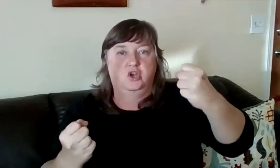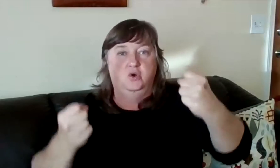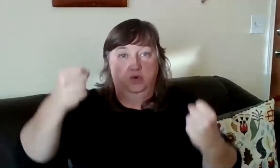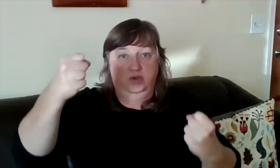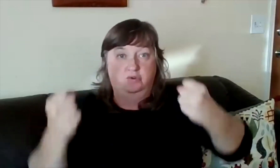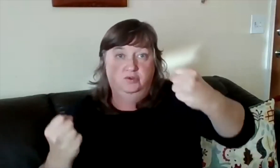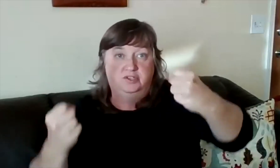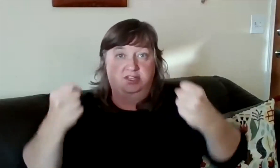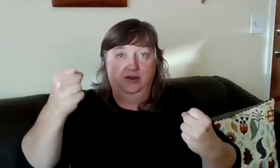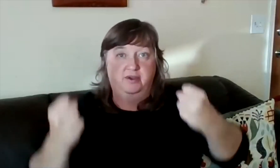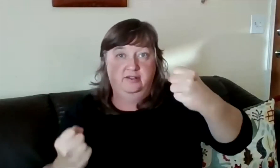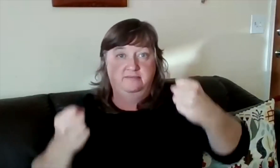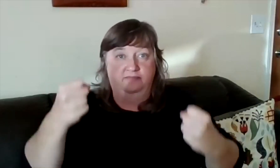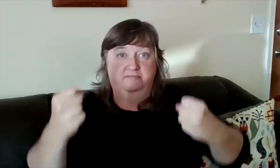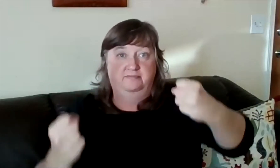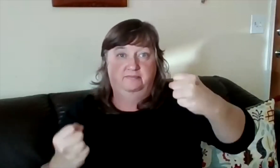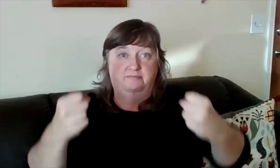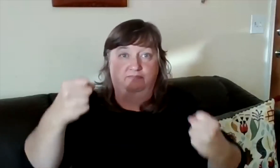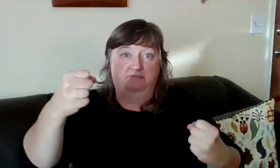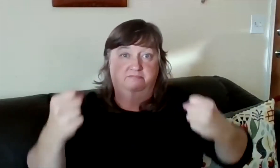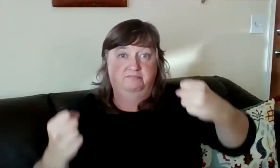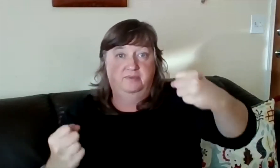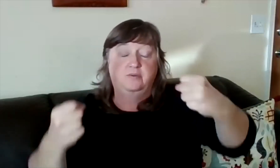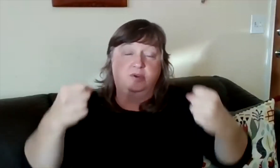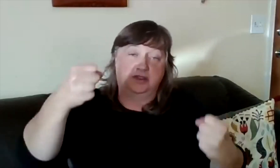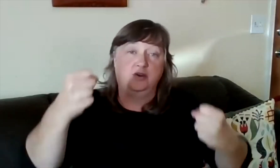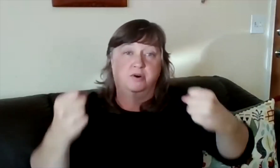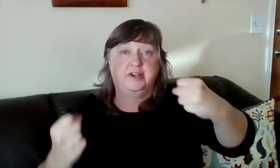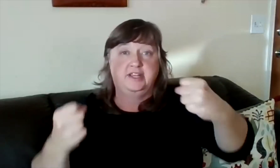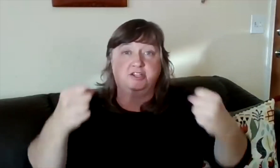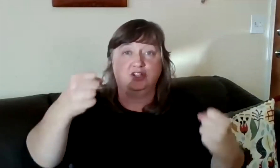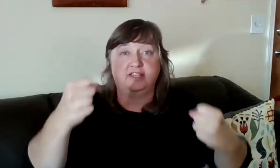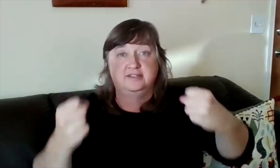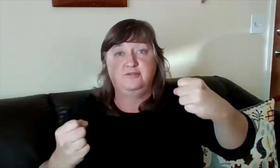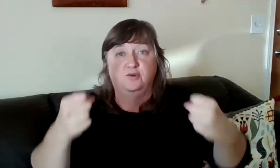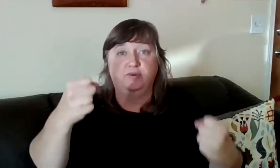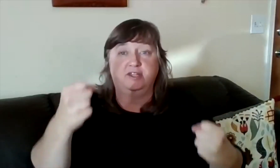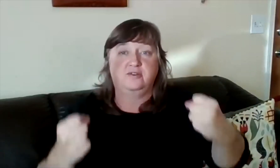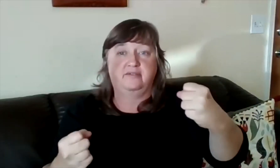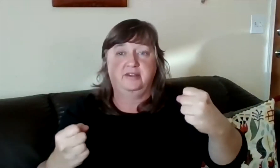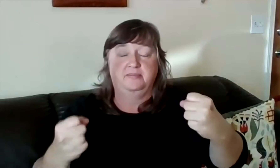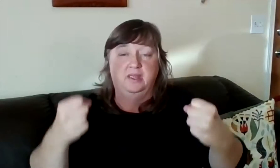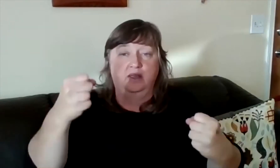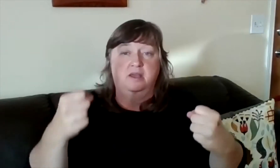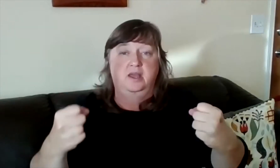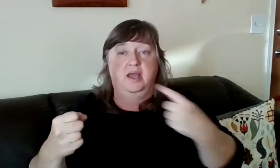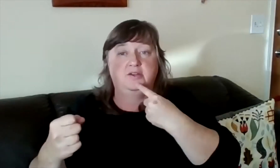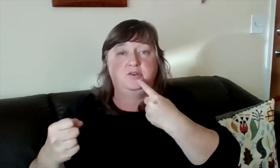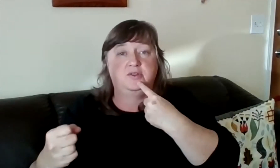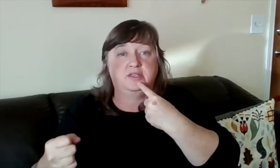So you do the steering wheel, hit the orientation as if you were really driving, and you do this.